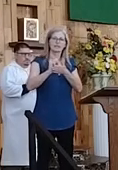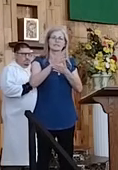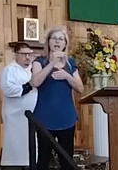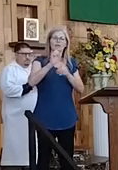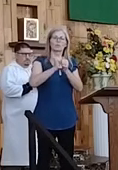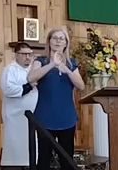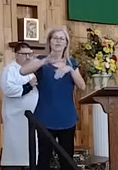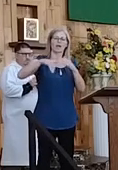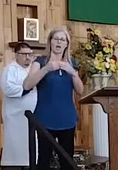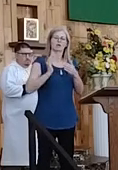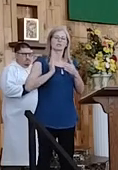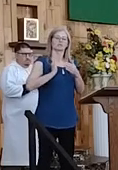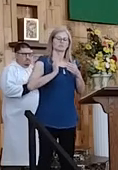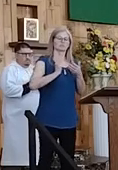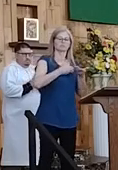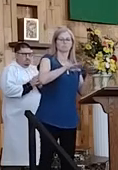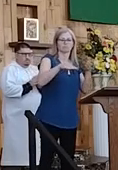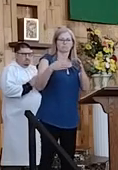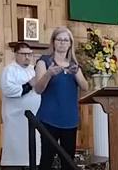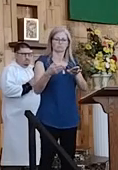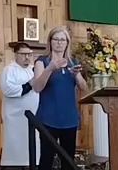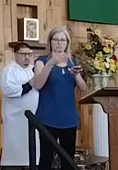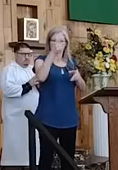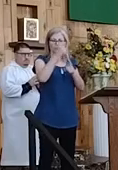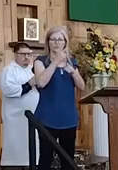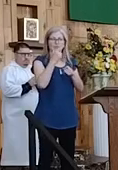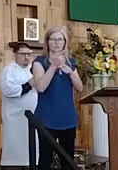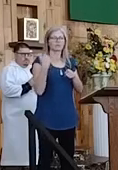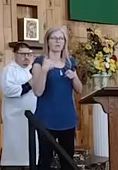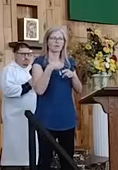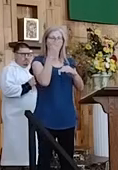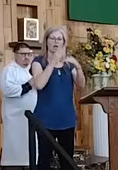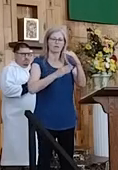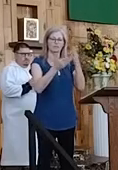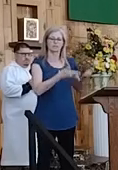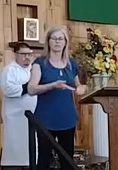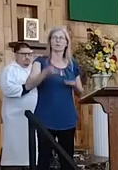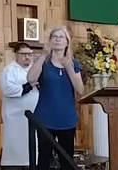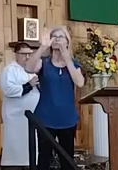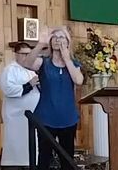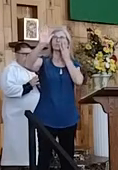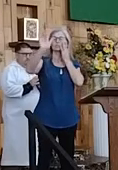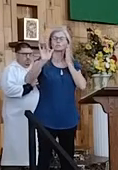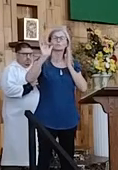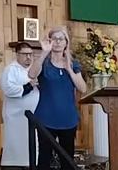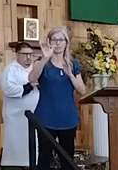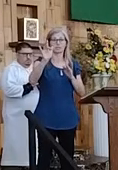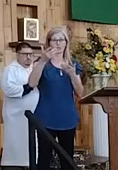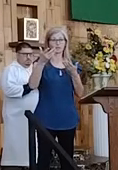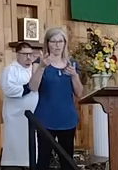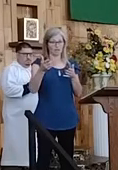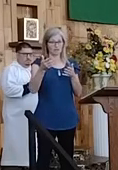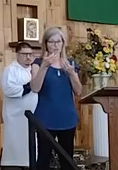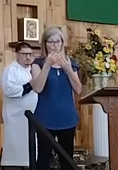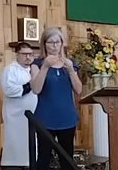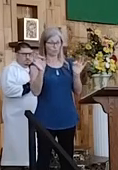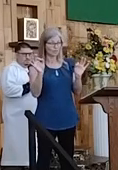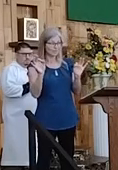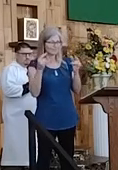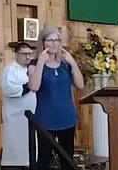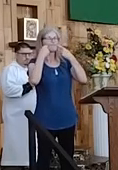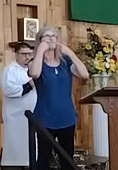with our deceased brothers and sisters, whom we humbly commend to your mercy. Then, freed at last